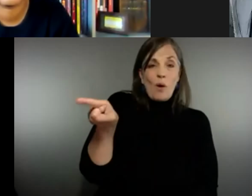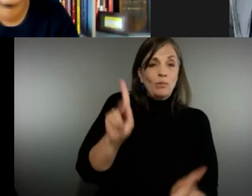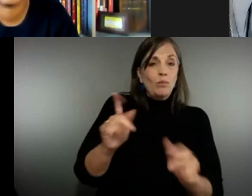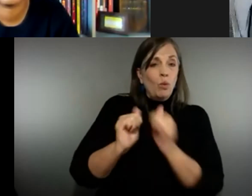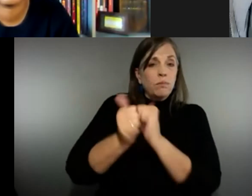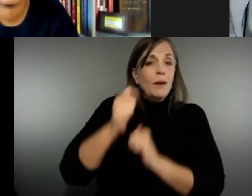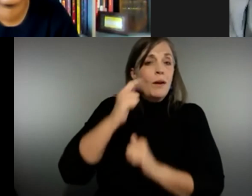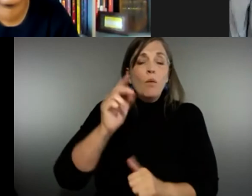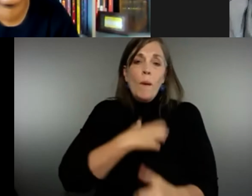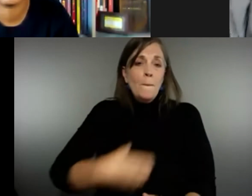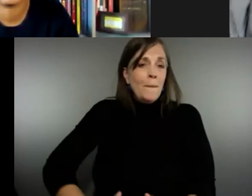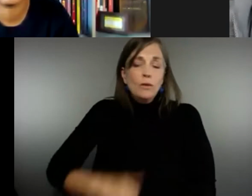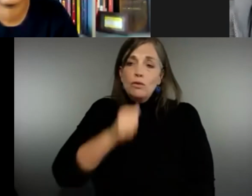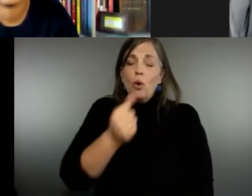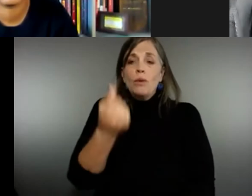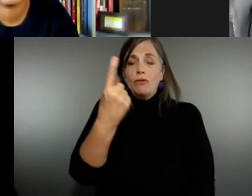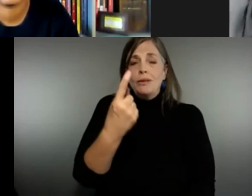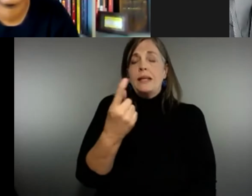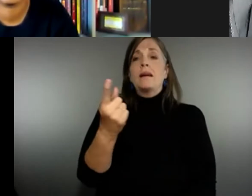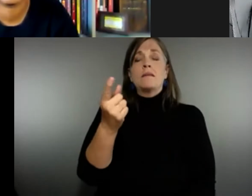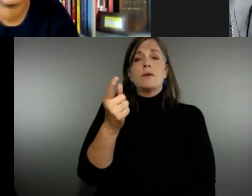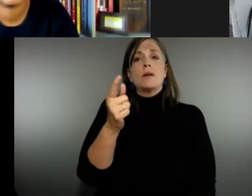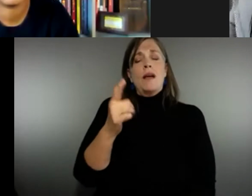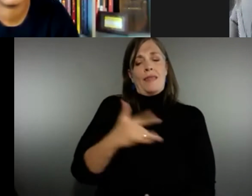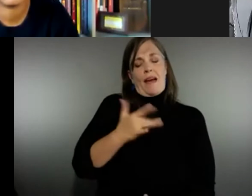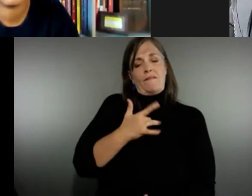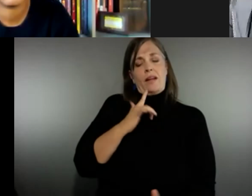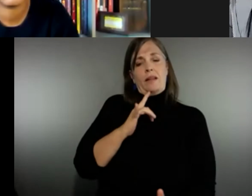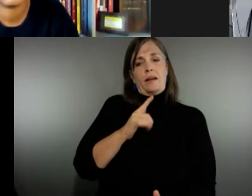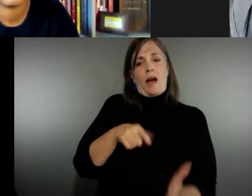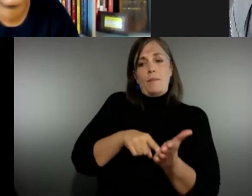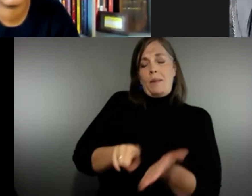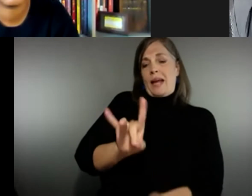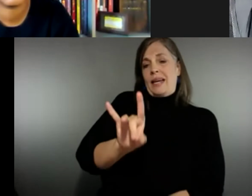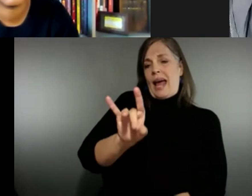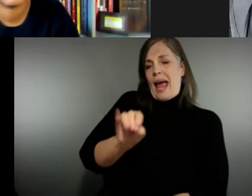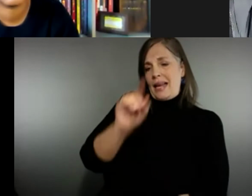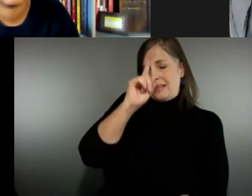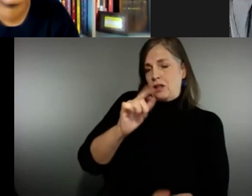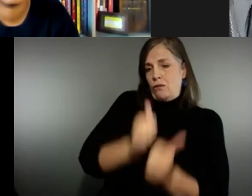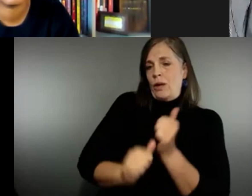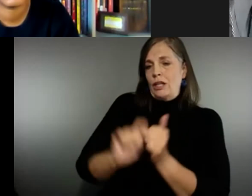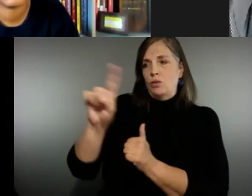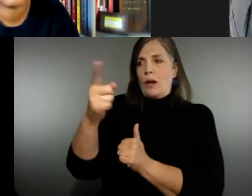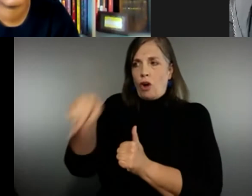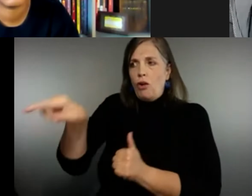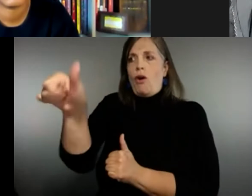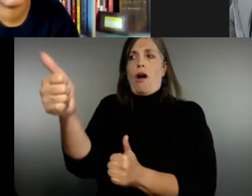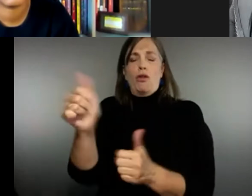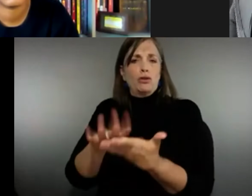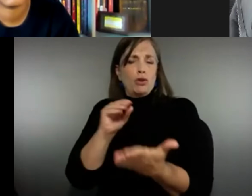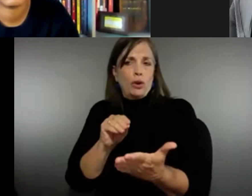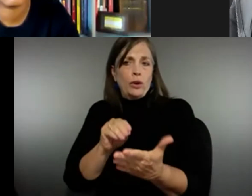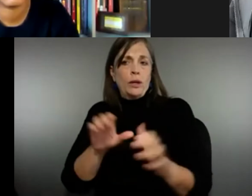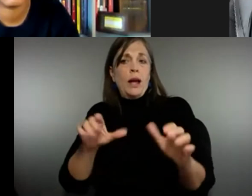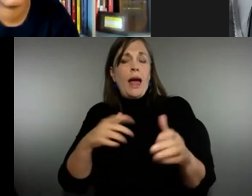be expected to deliver a dollar's worth of services to be expected to do that um without compromising quality and to also be expected to do